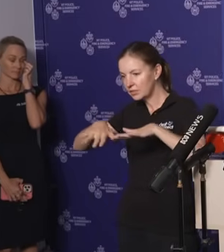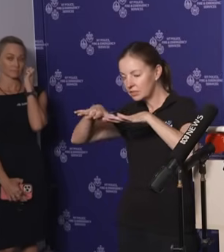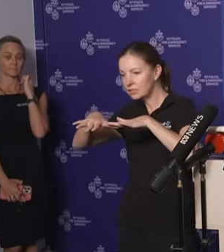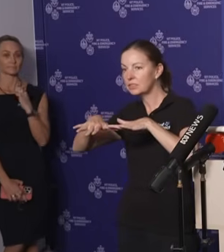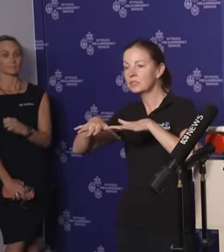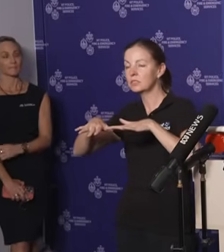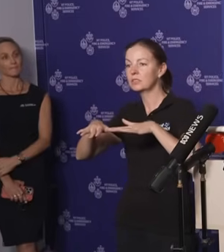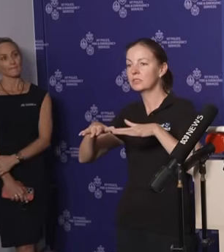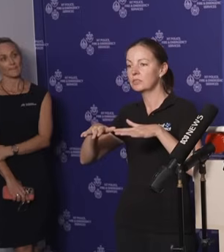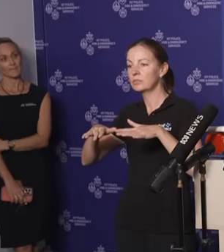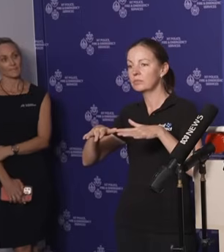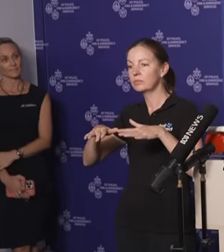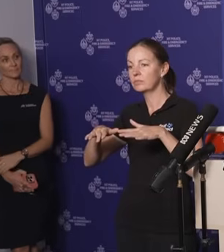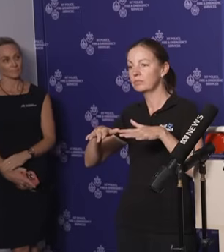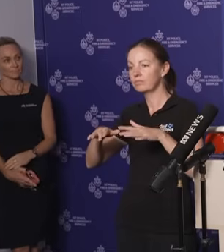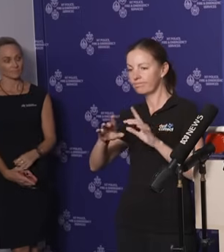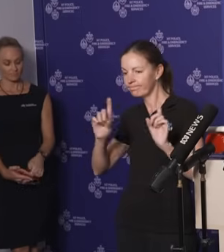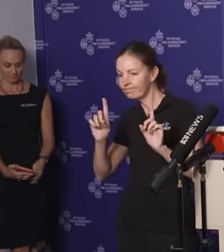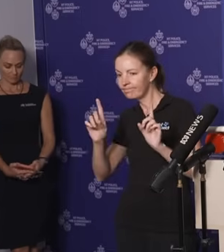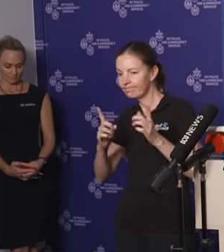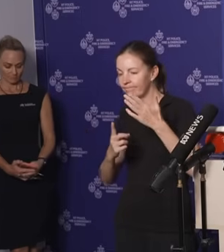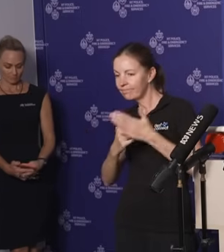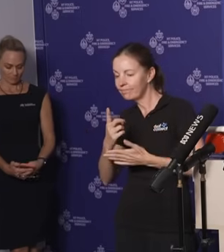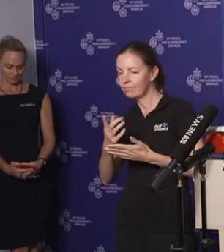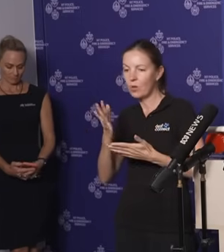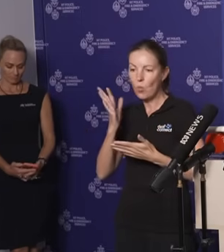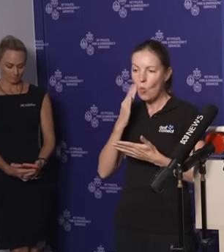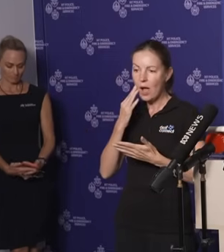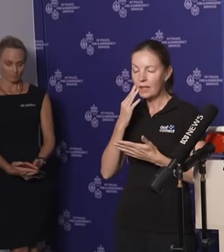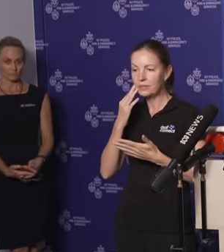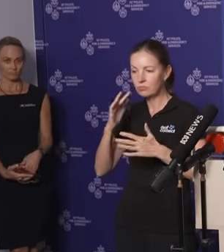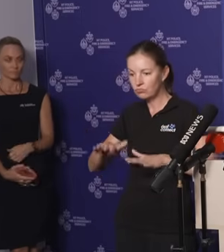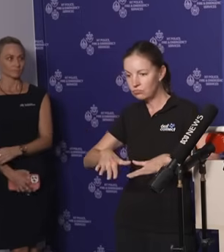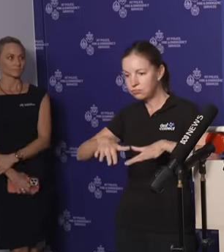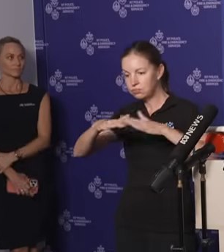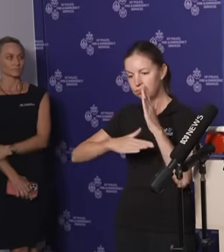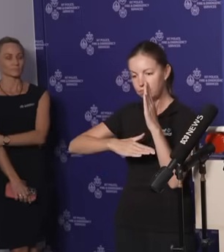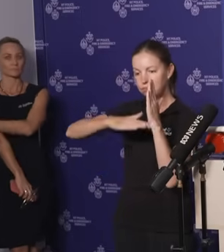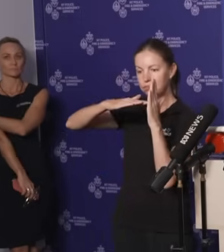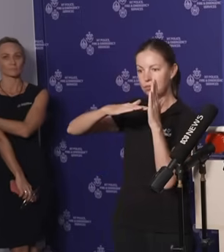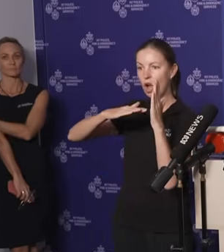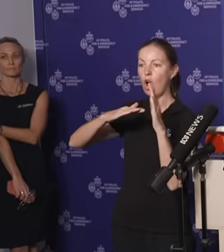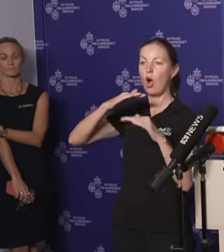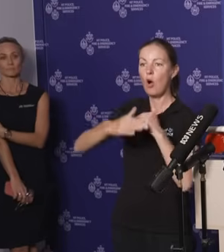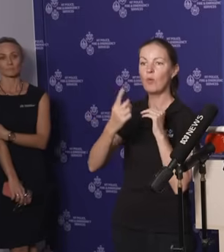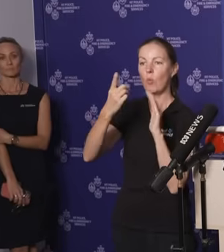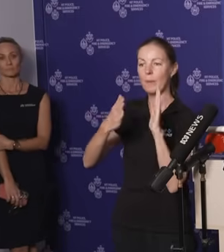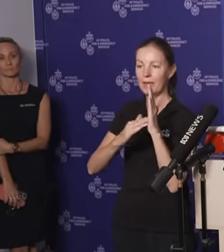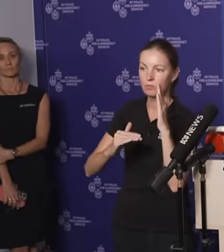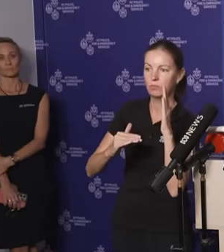for a 1 metre over highest tide levels, Arab 1 meter, Arab move. You got